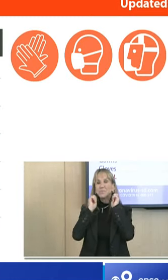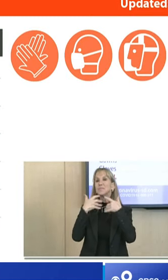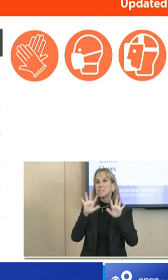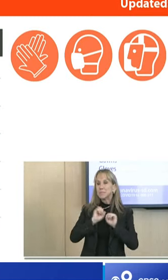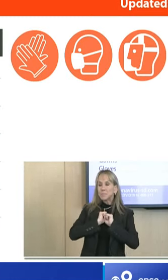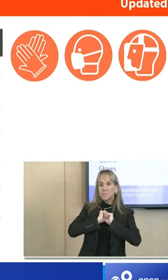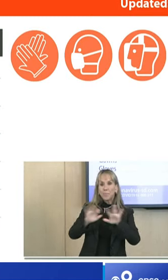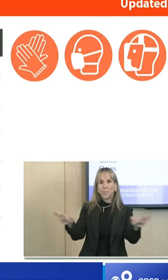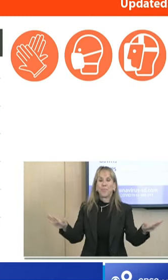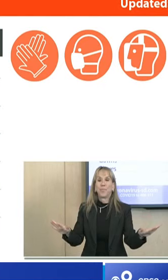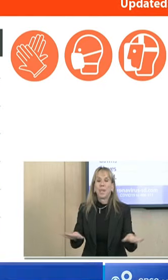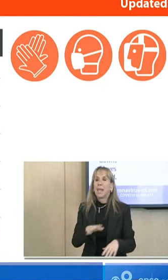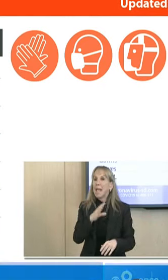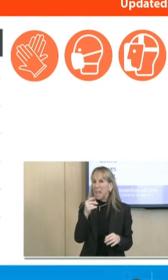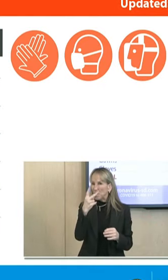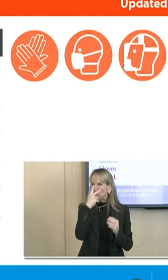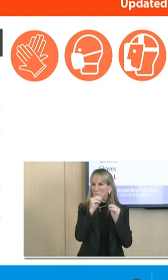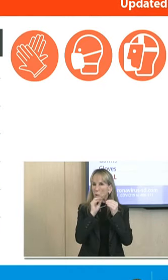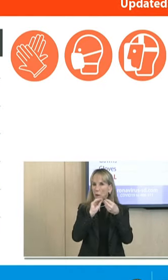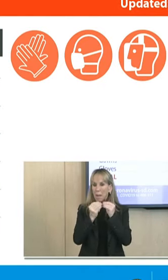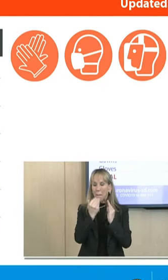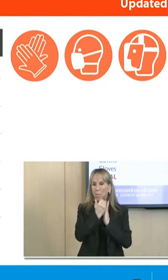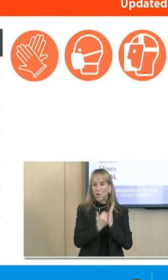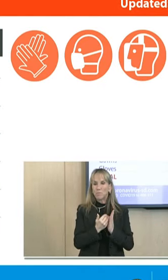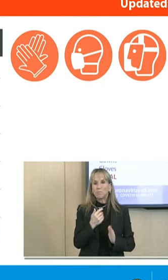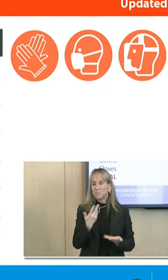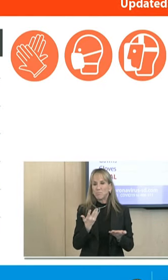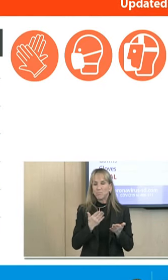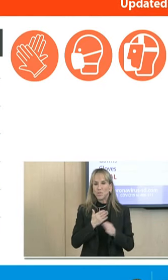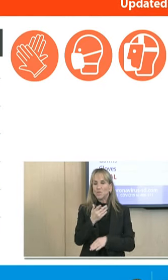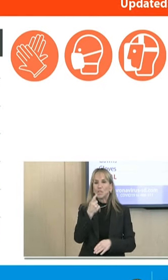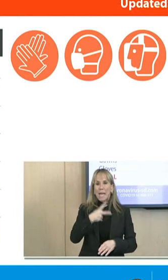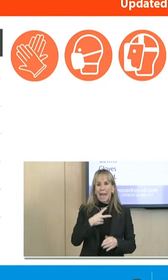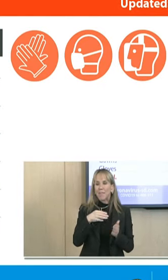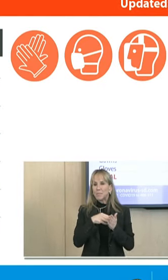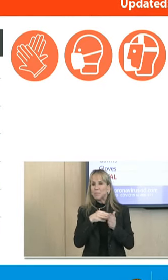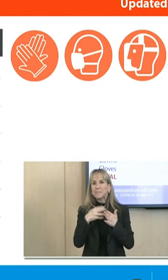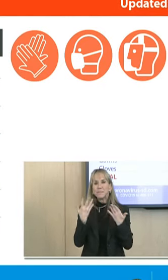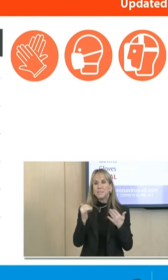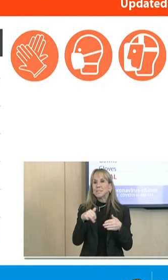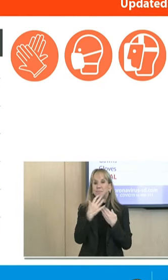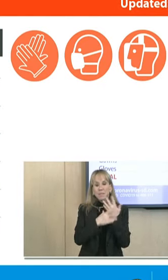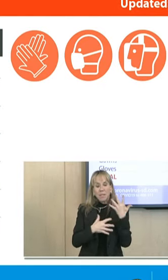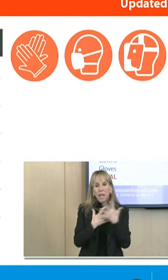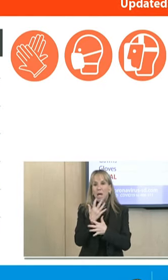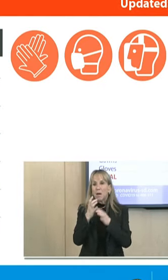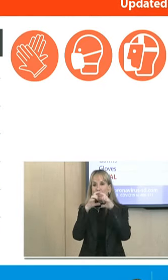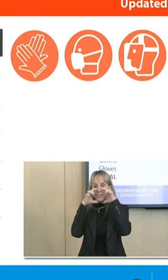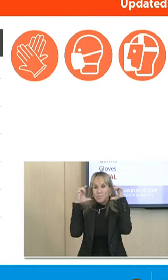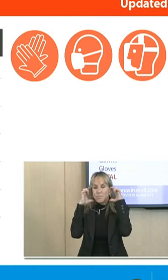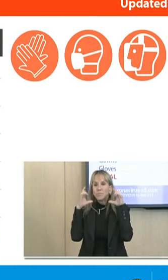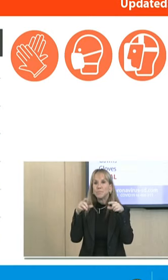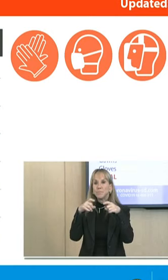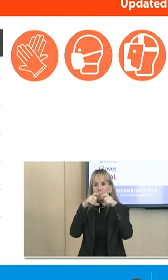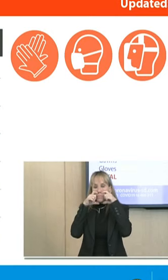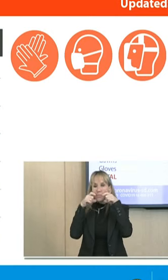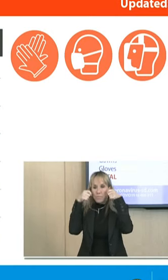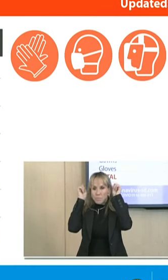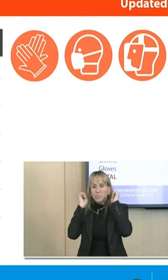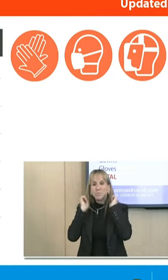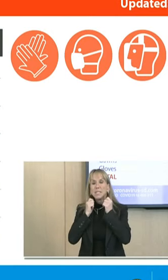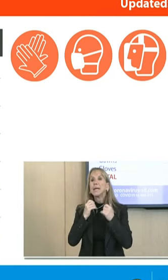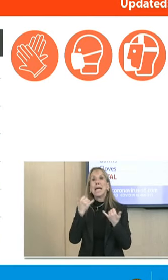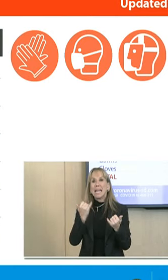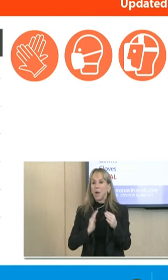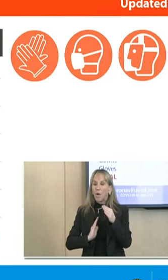partners, along with, as you see, more than 500,000 gloves, face shields, surgical face masks. We are now well over 1 million items